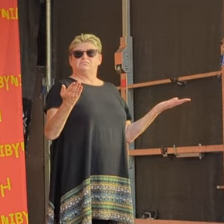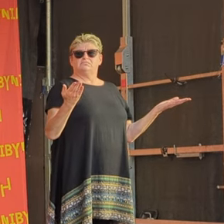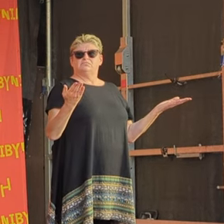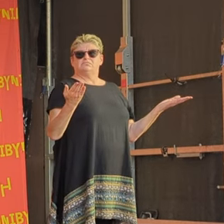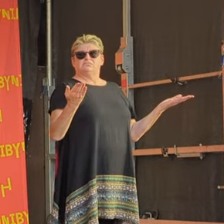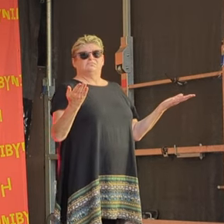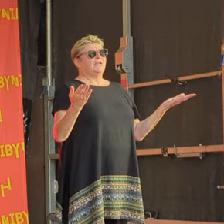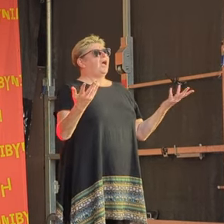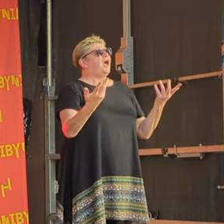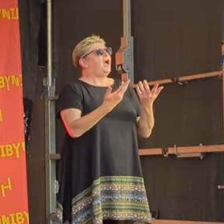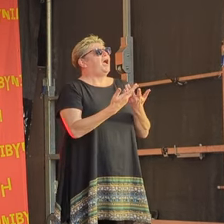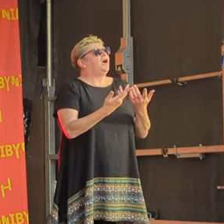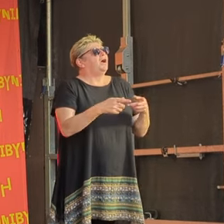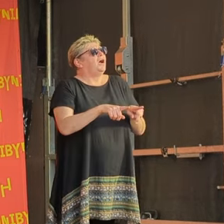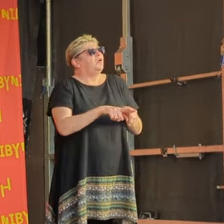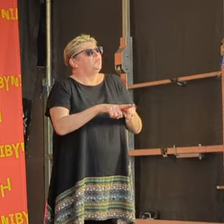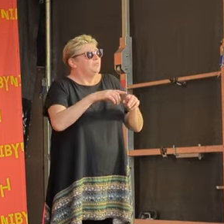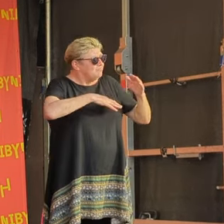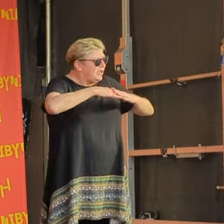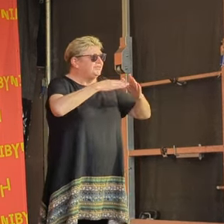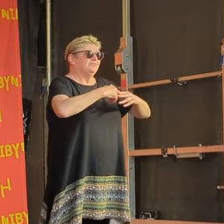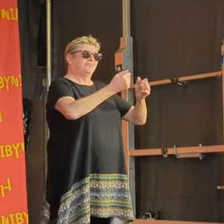And how we can build